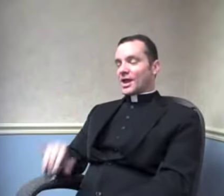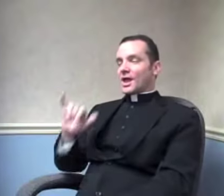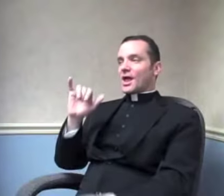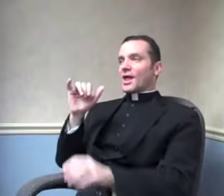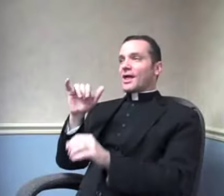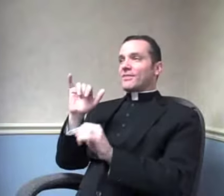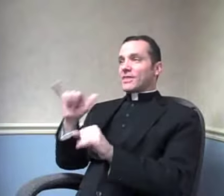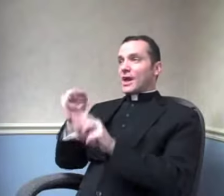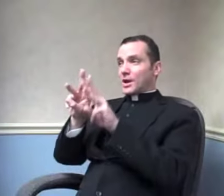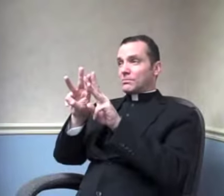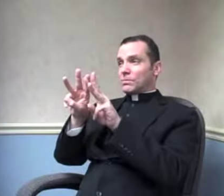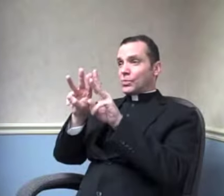up.